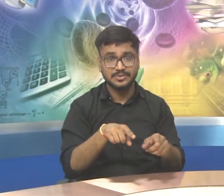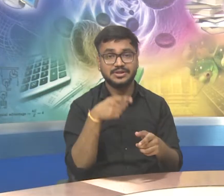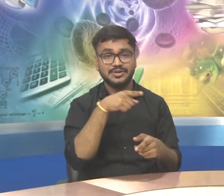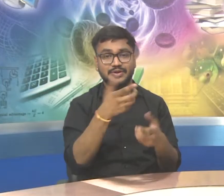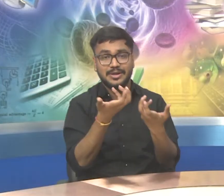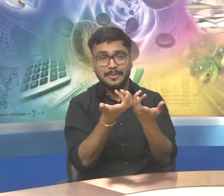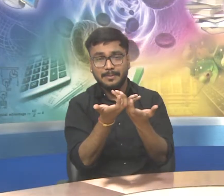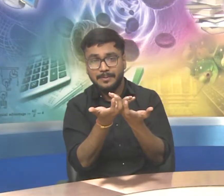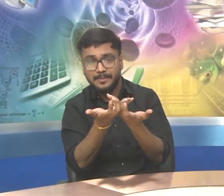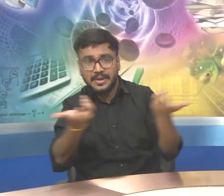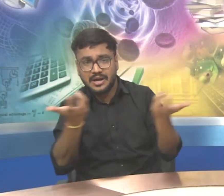For example,